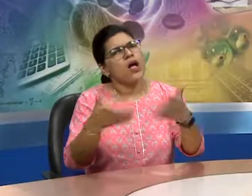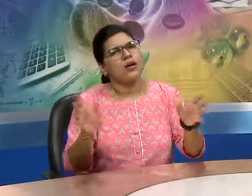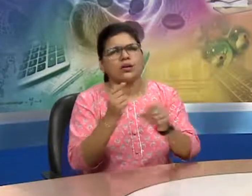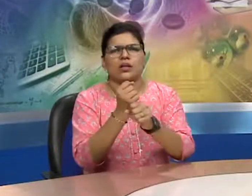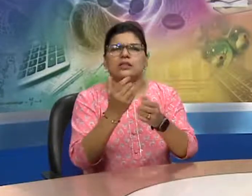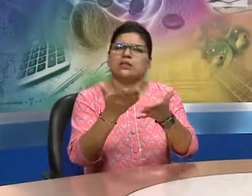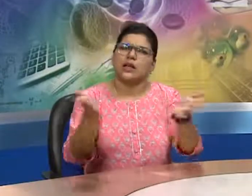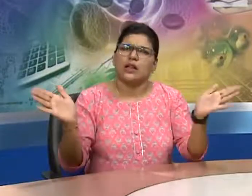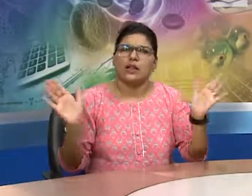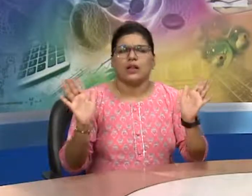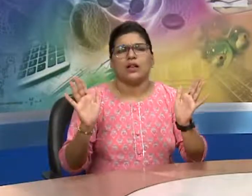very small